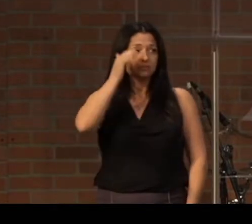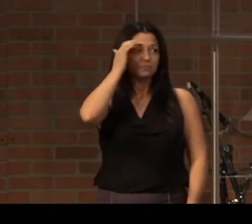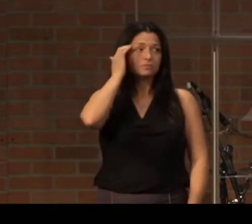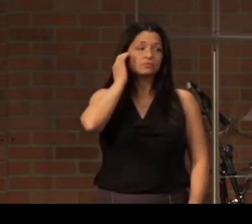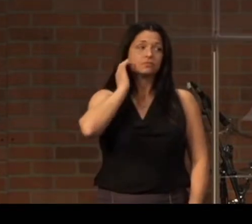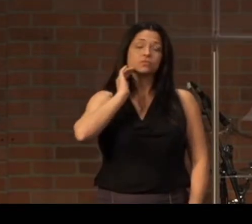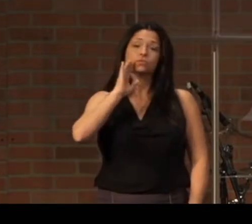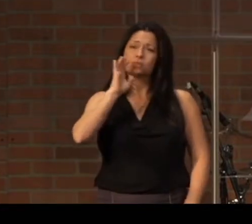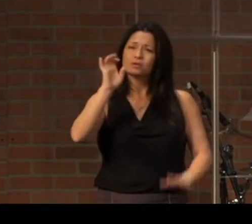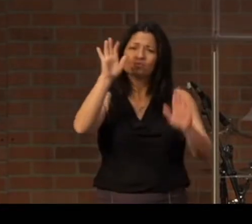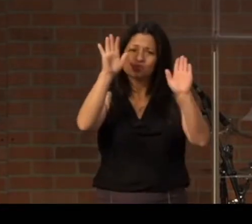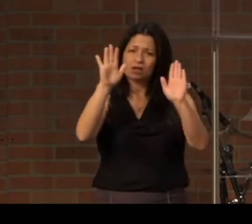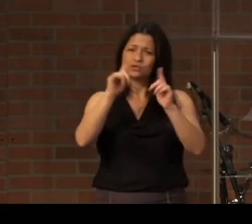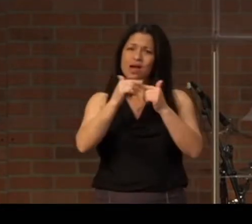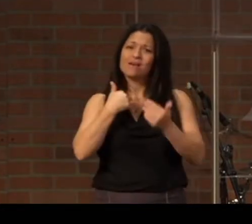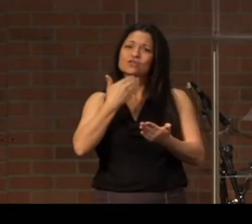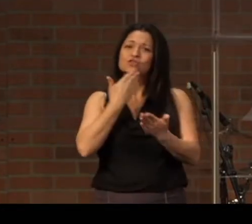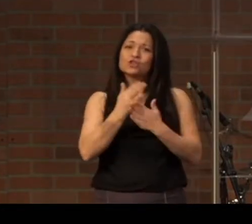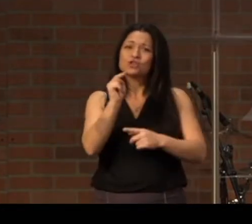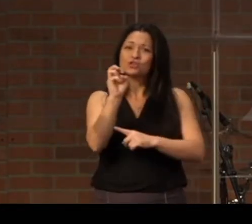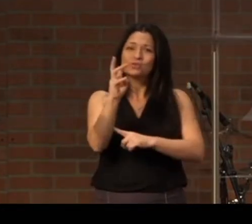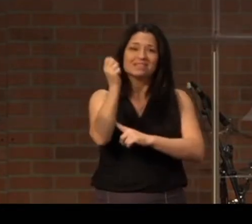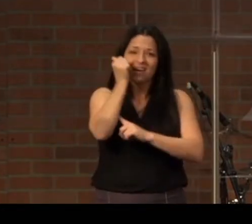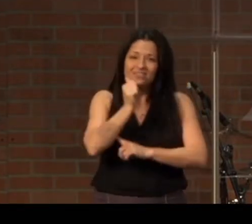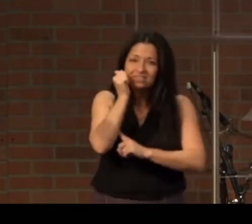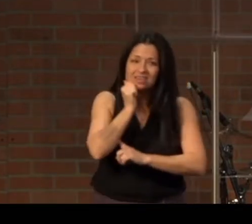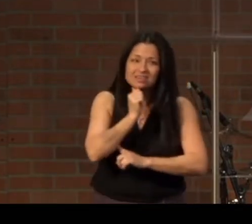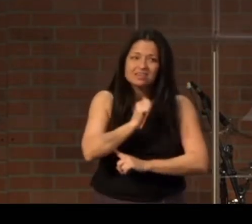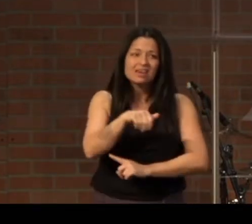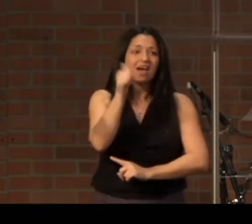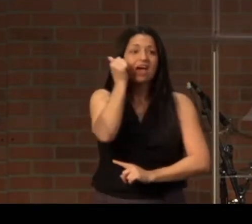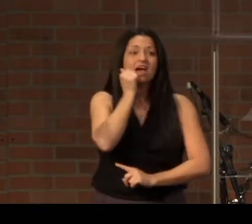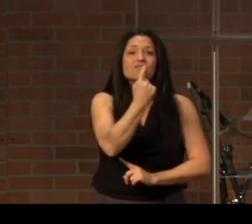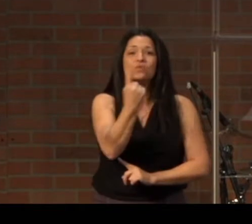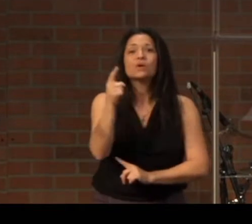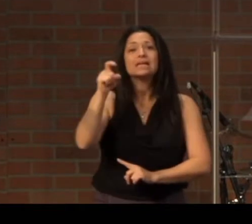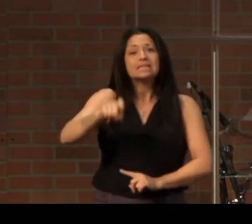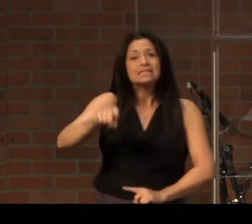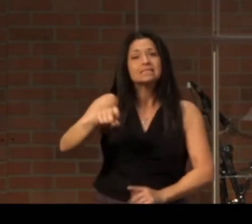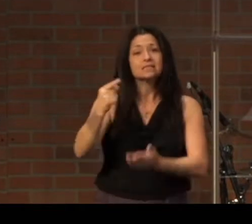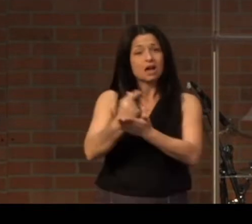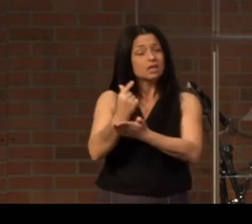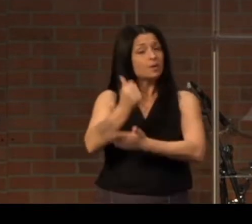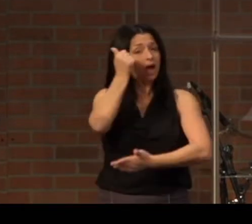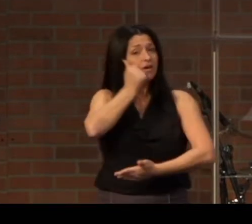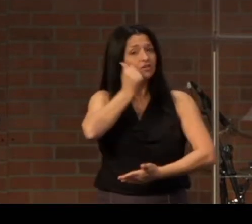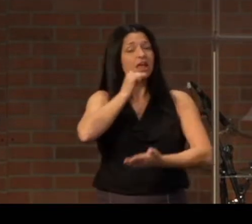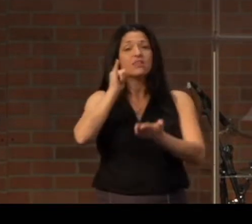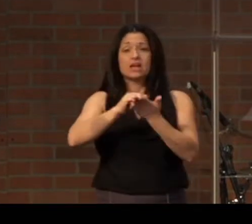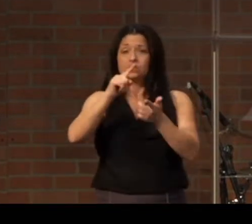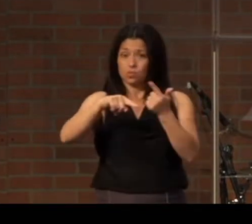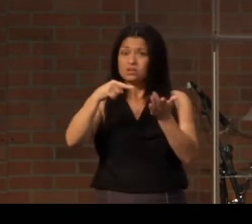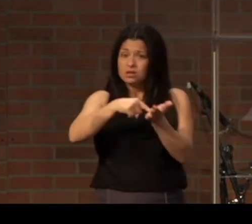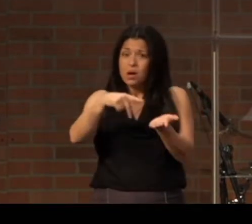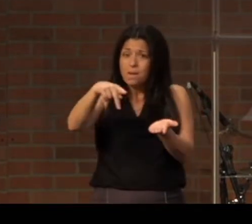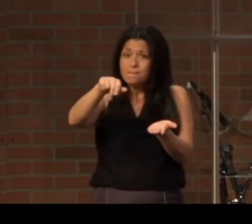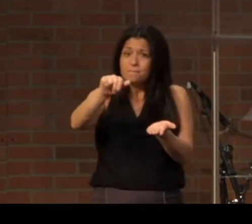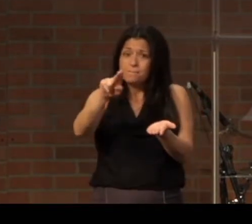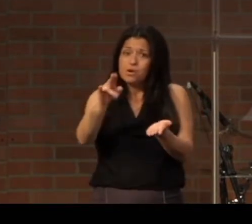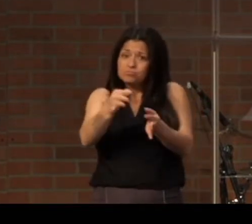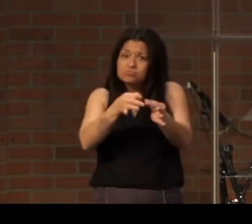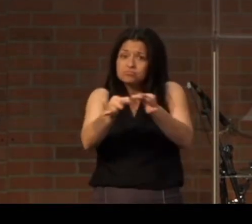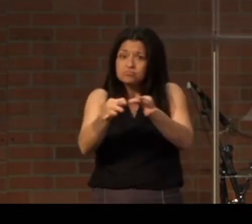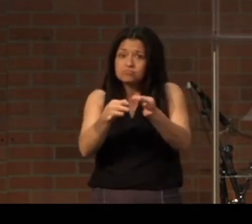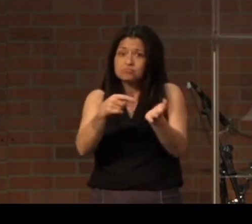great to have good news every day? Everyone needs the gospel every day. That's what Paul's saying here.